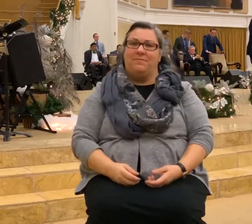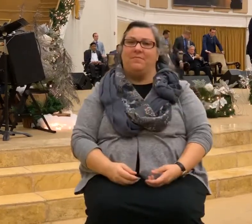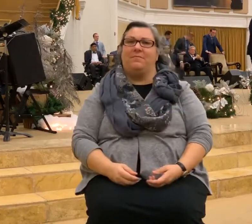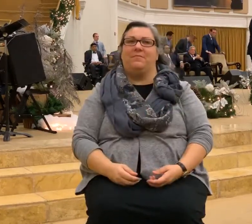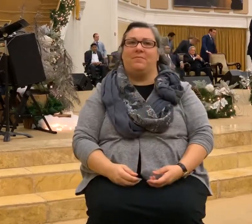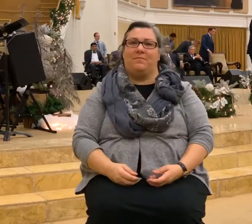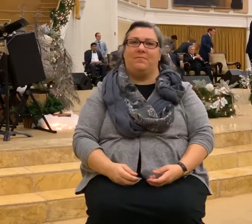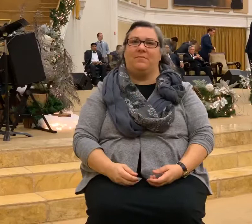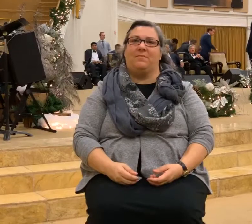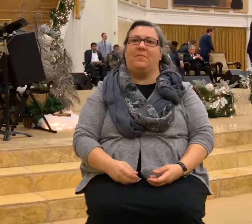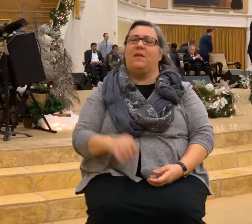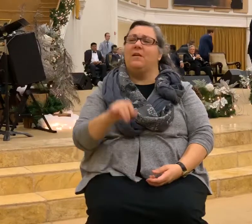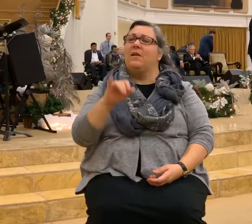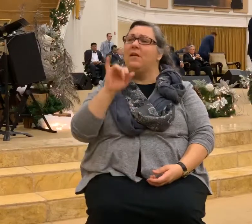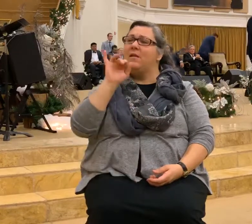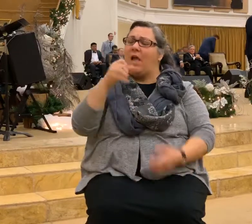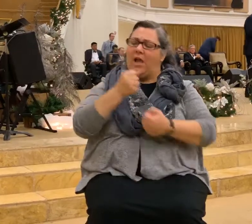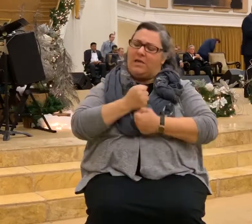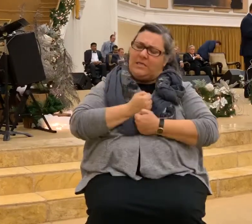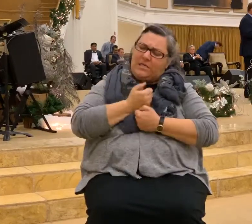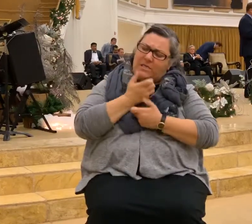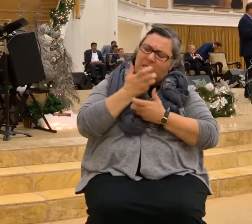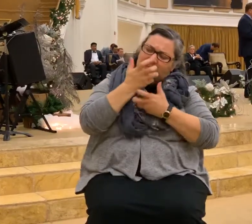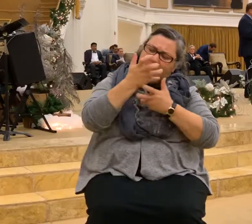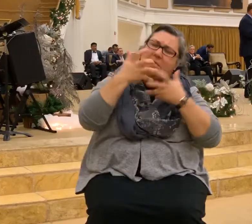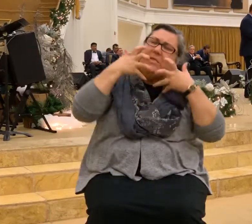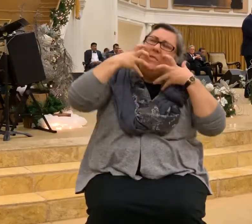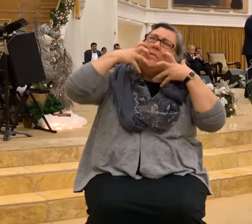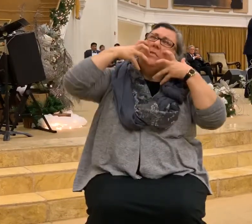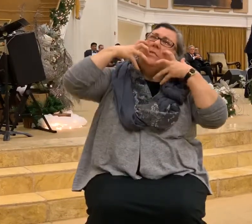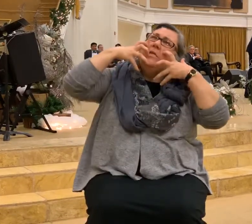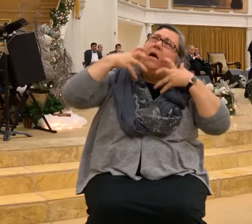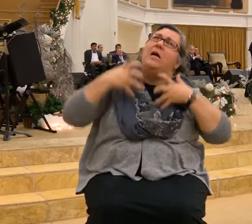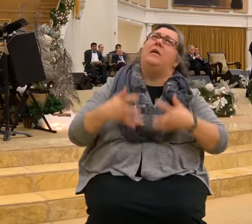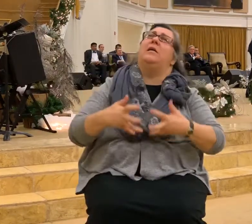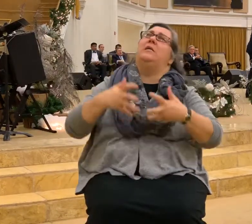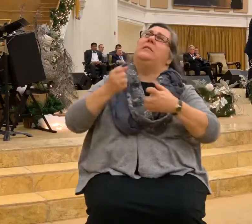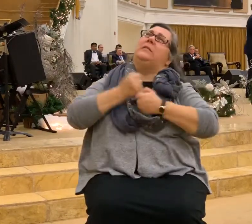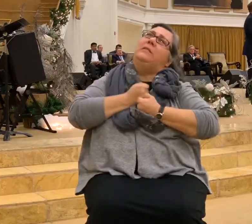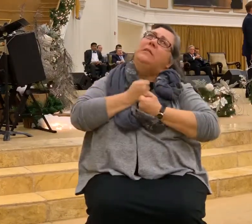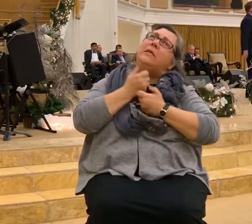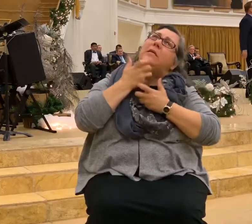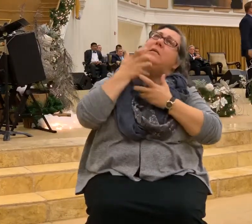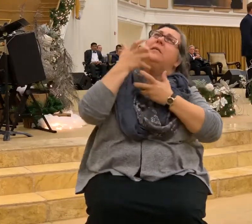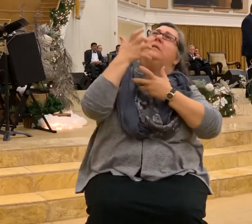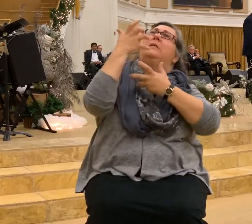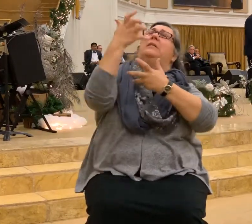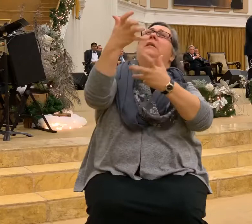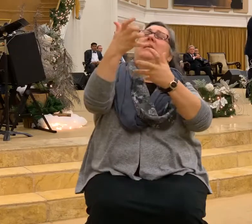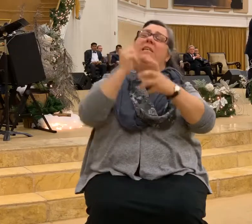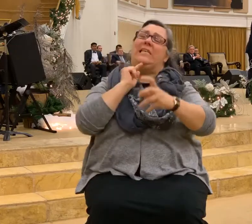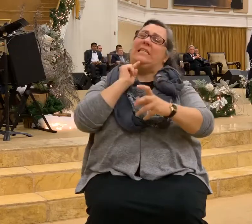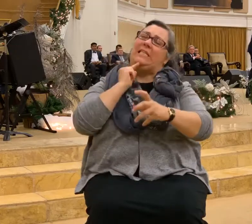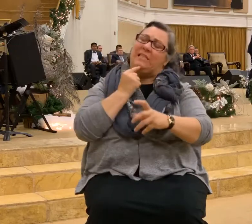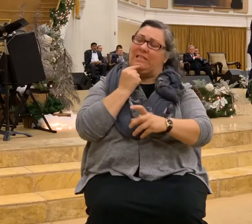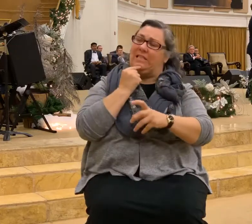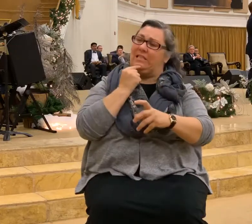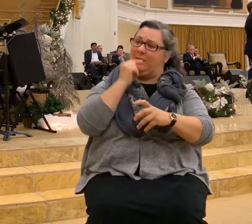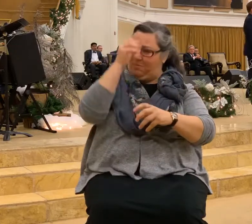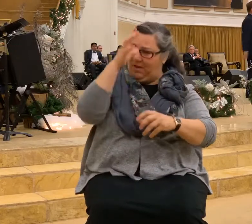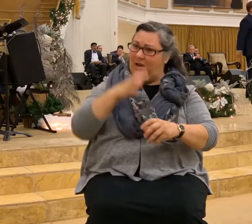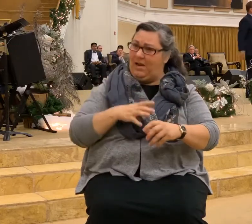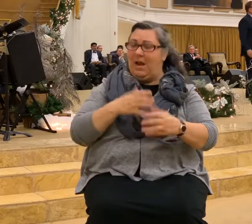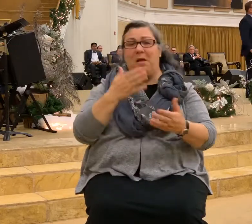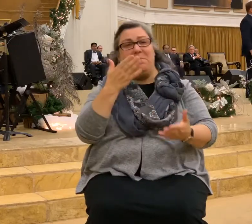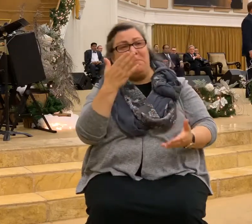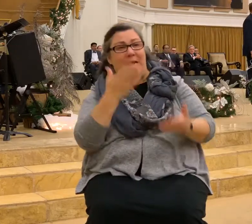And it was with crying and with sobbing and with loud articulation from the heart of a desperate man. It may be